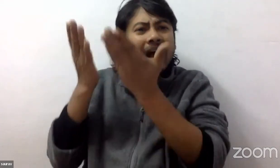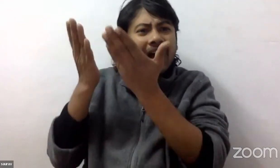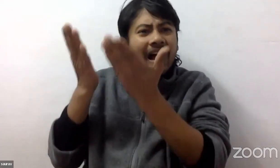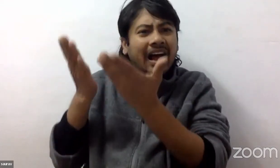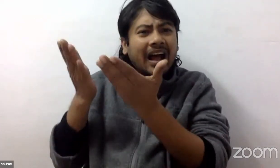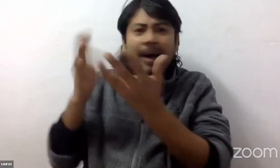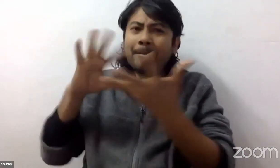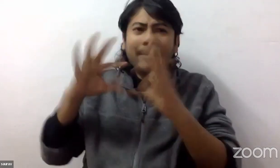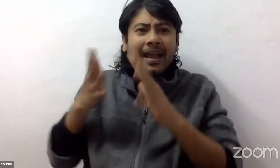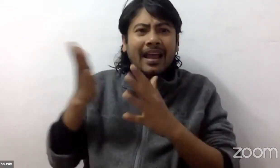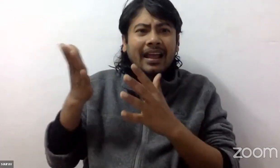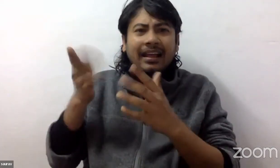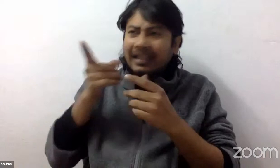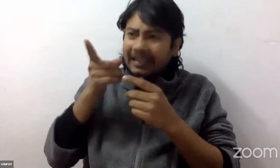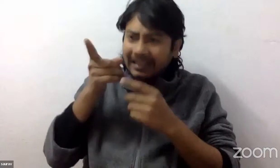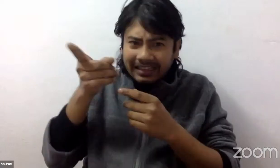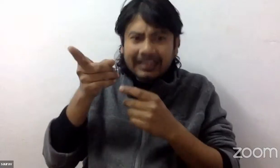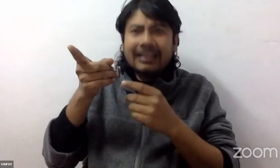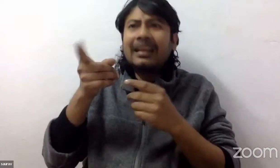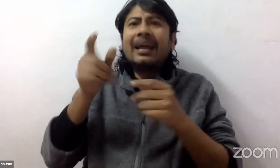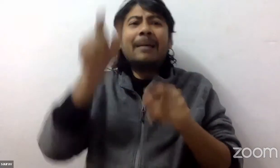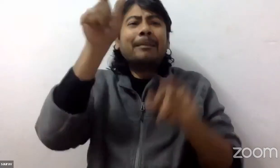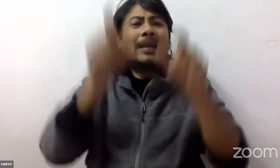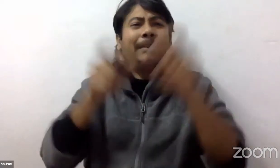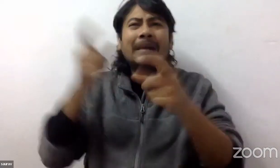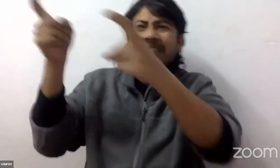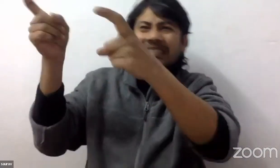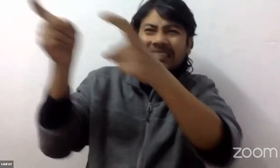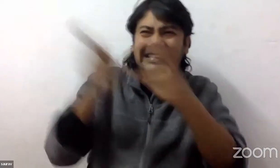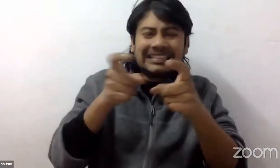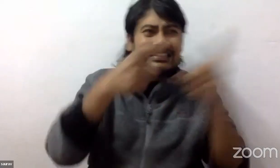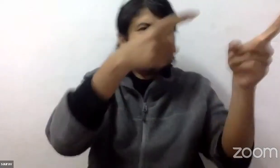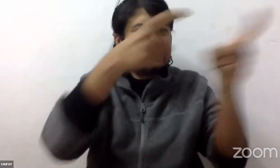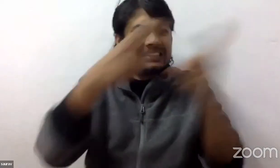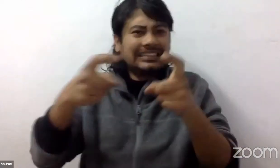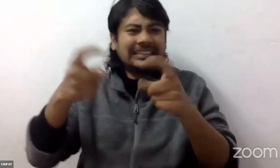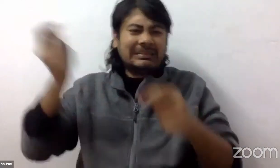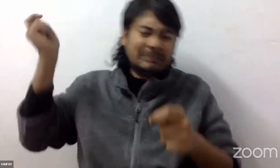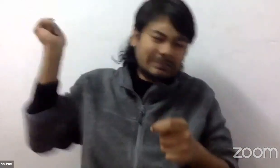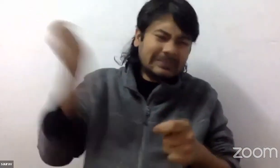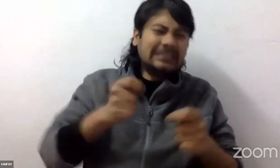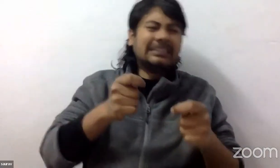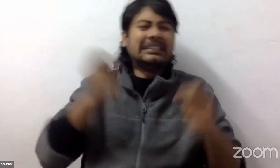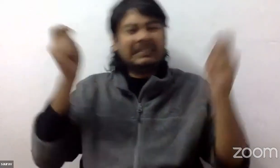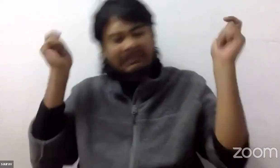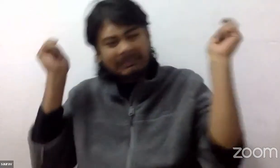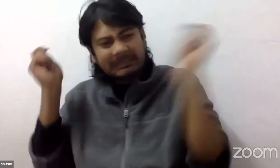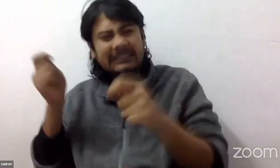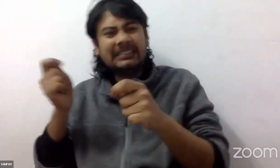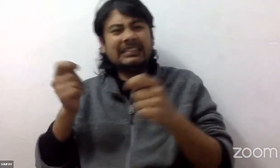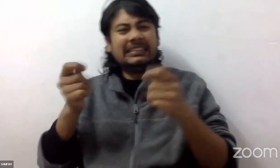said, my Lord, I don't know. You are my Lord. You have to think of something.